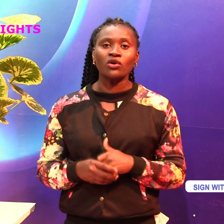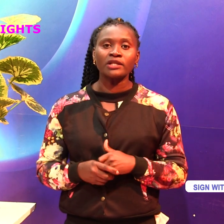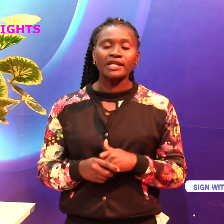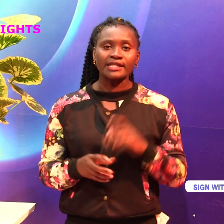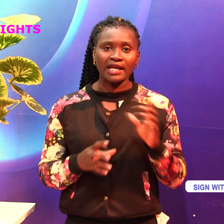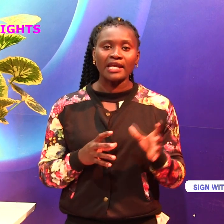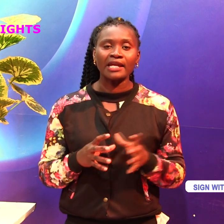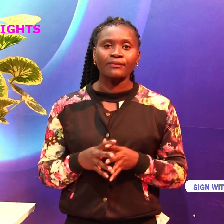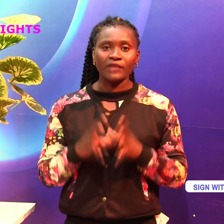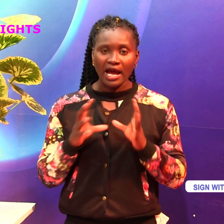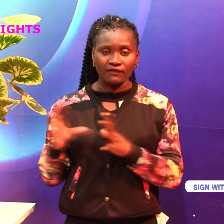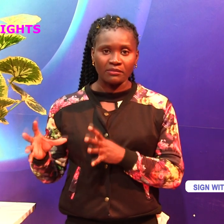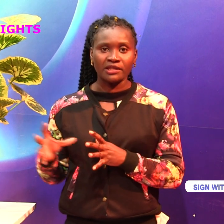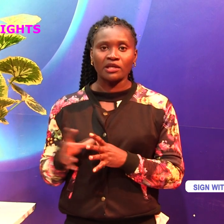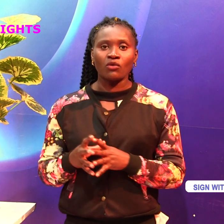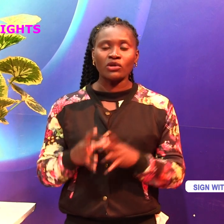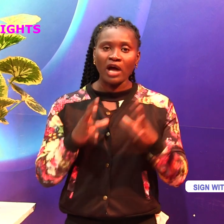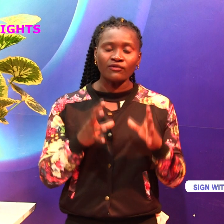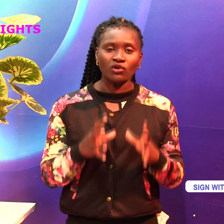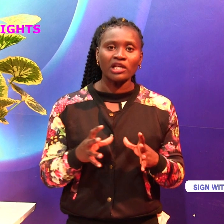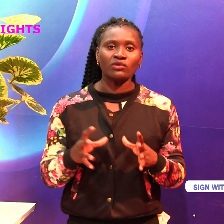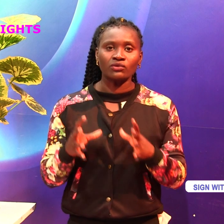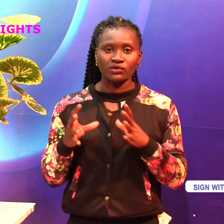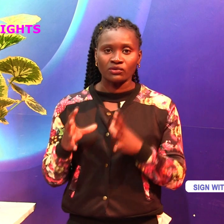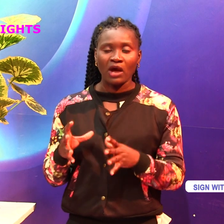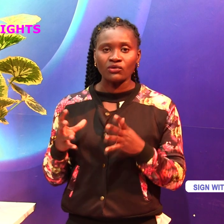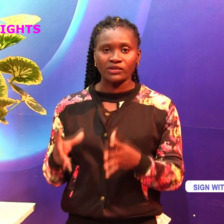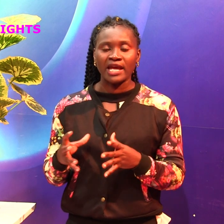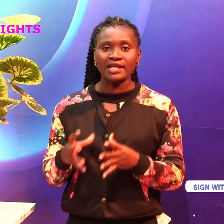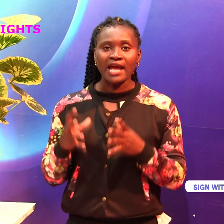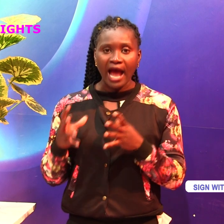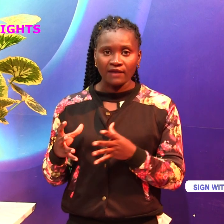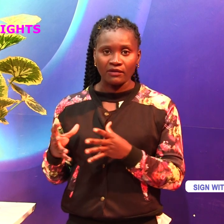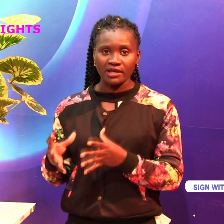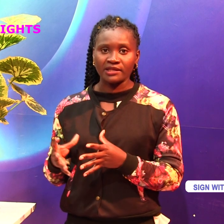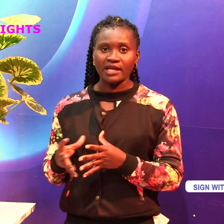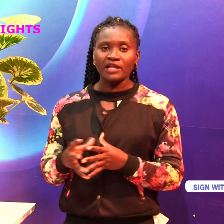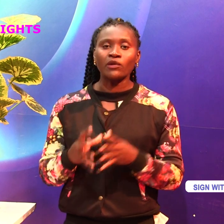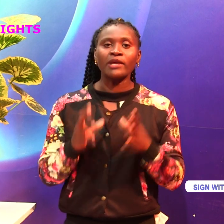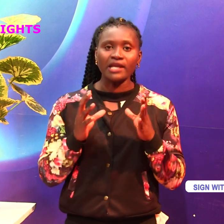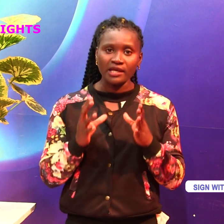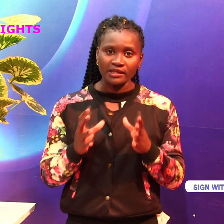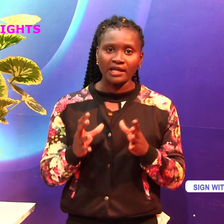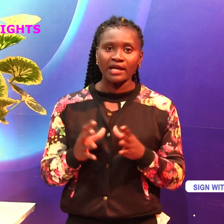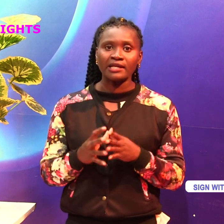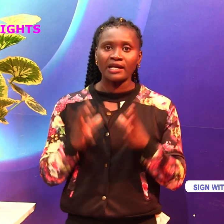on signing alphabets. When you have knowledge to how to sign alphabets, it will be easier